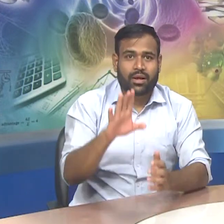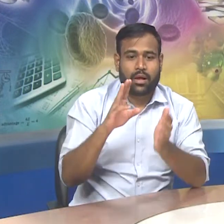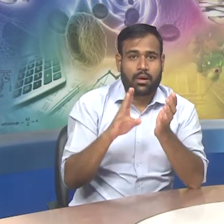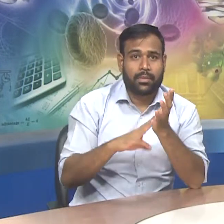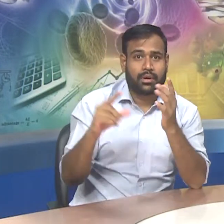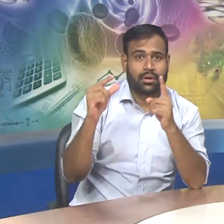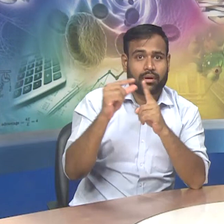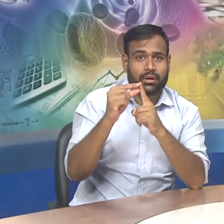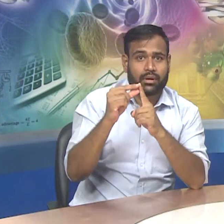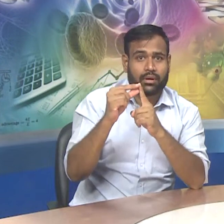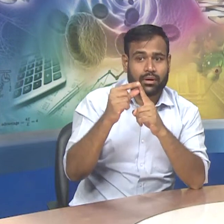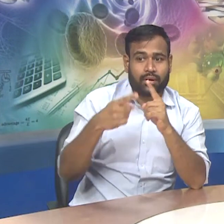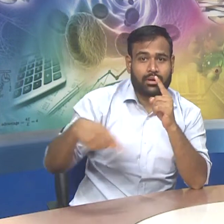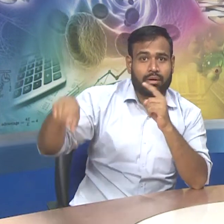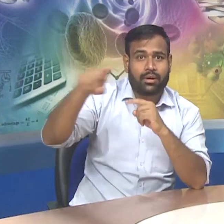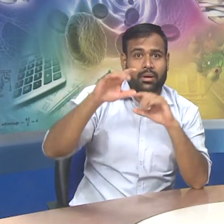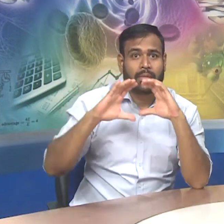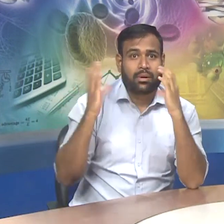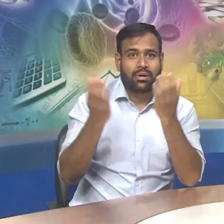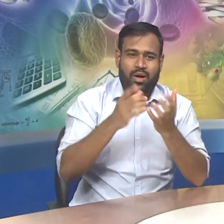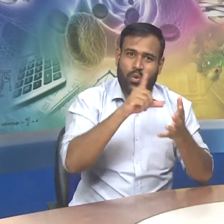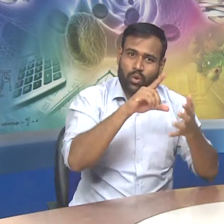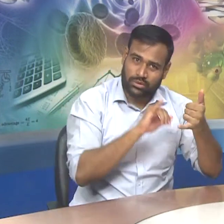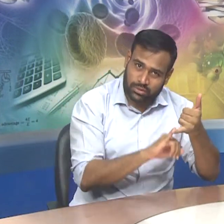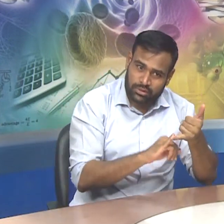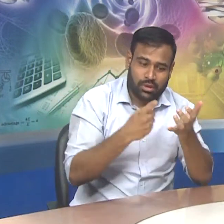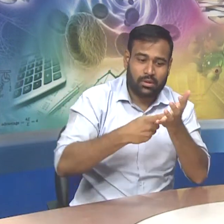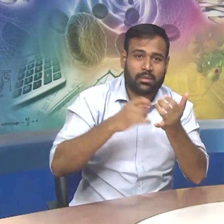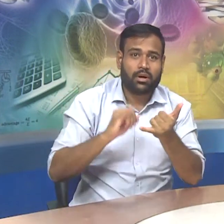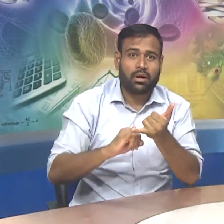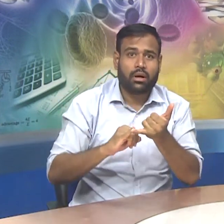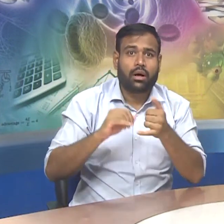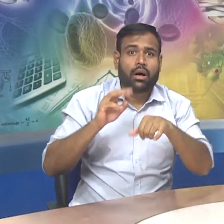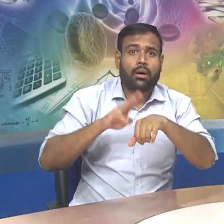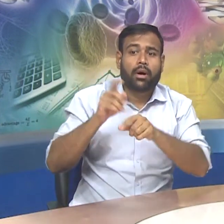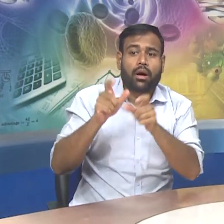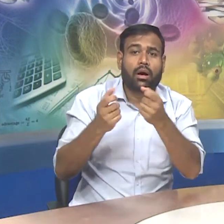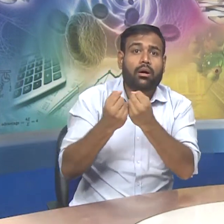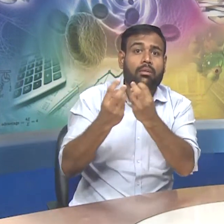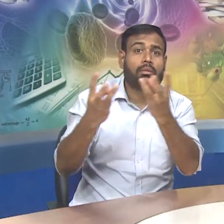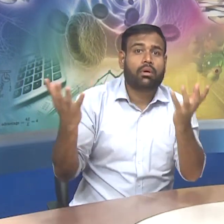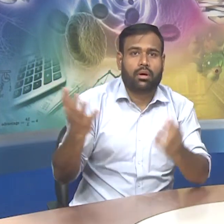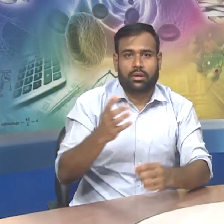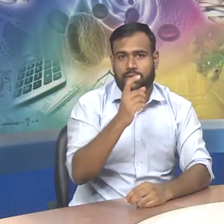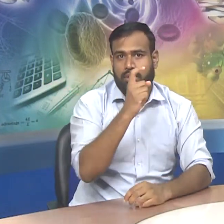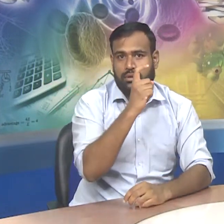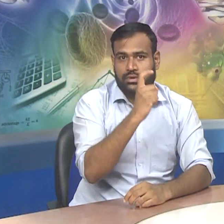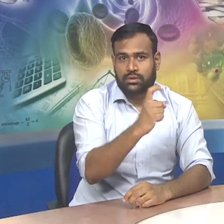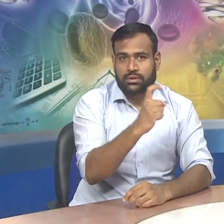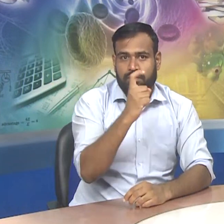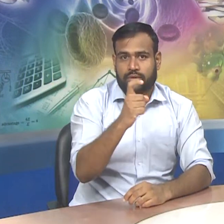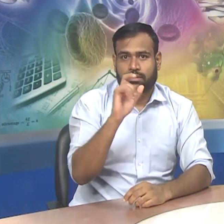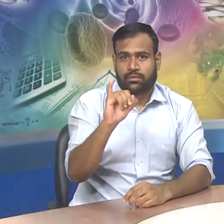5,44,971. Then next, what do? The total number of elected members of parliament